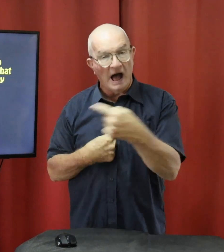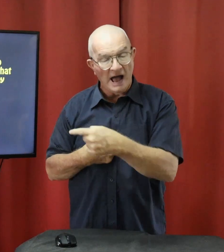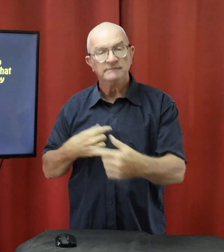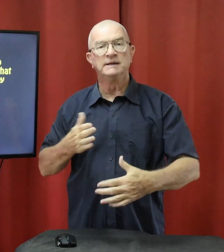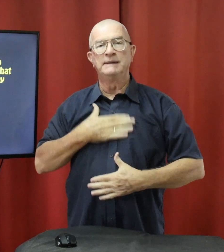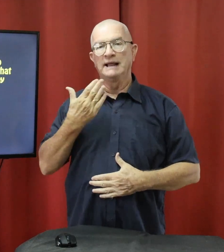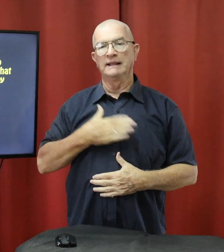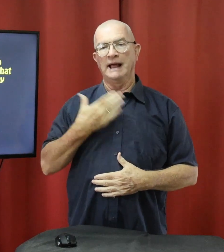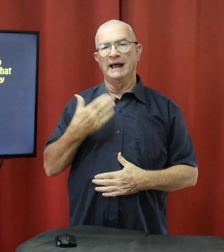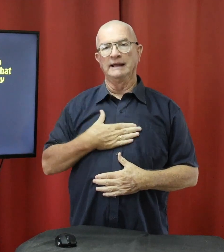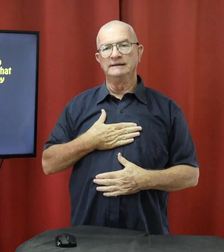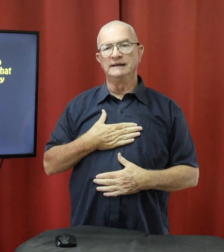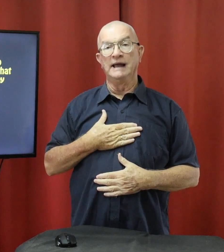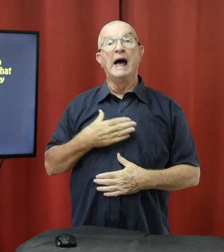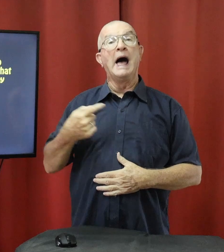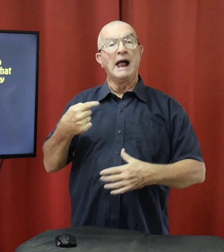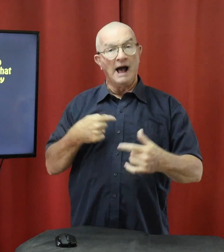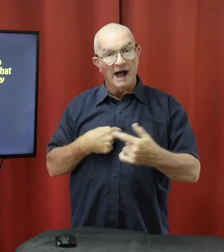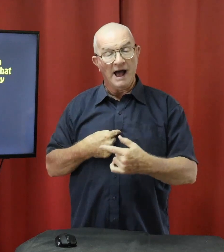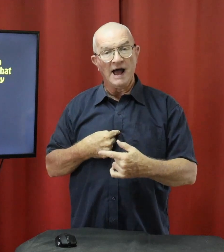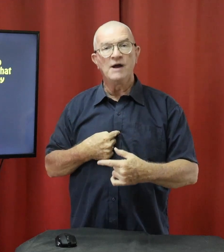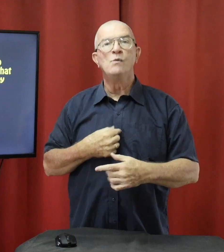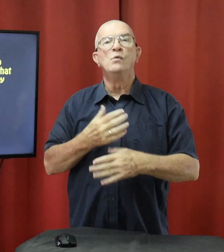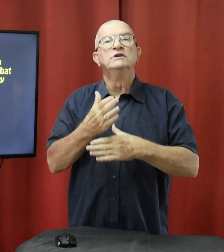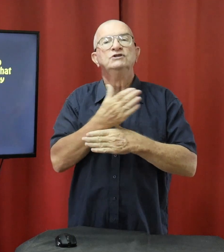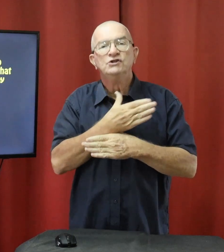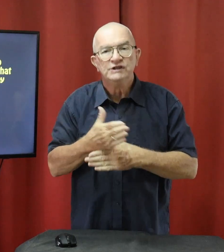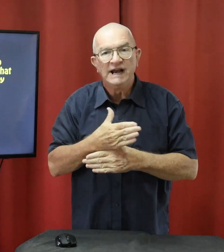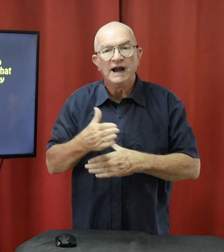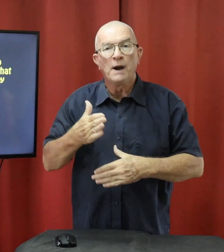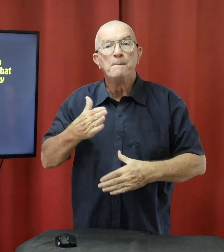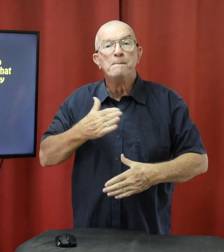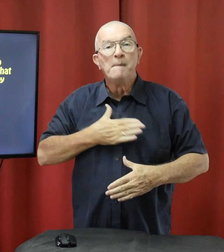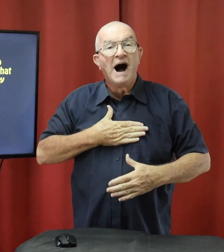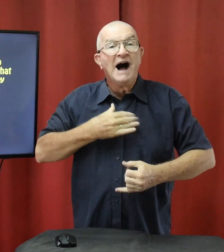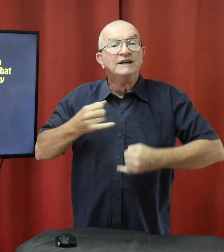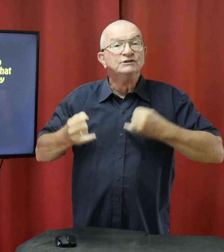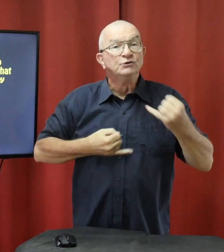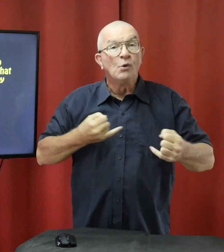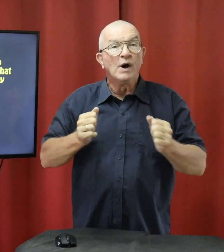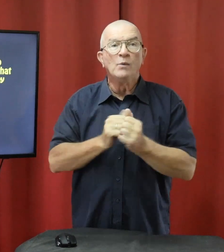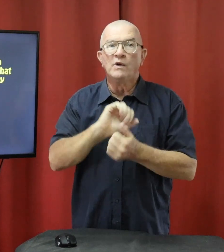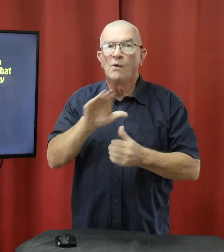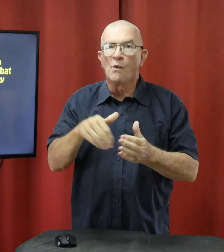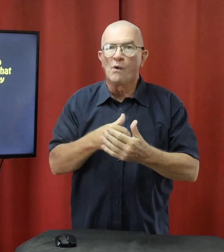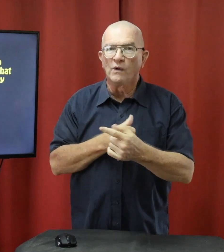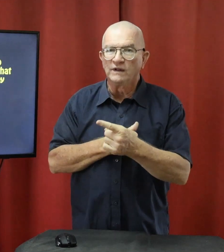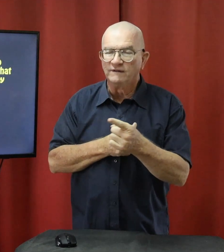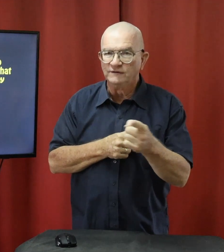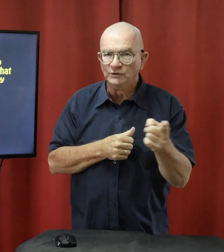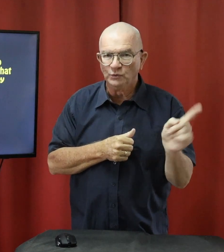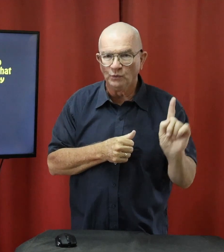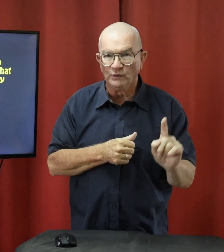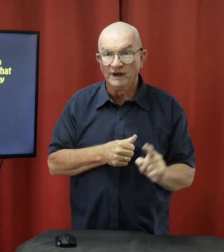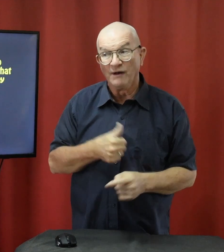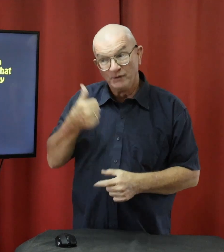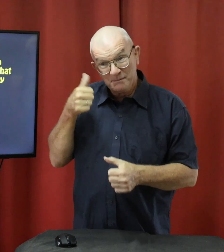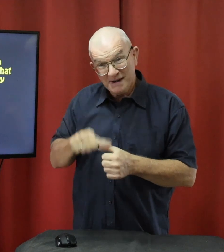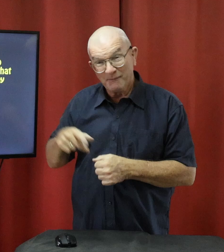I will be glad, and I will share my joy with all of you.